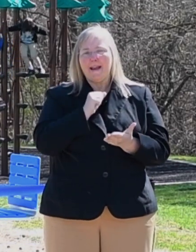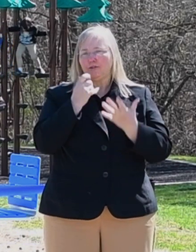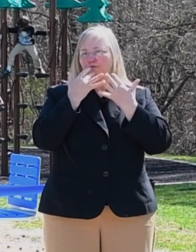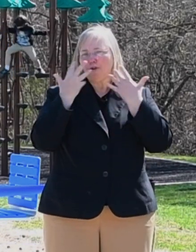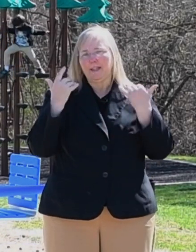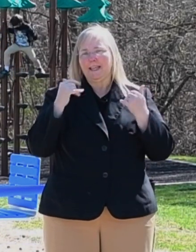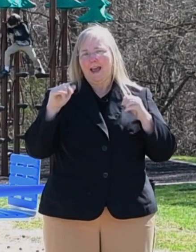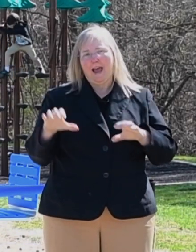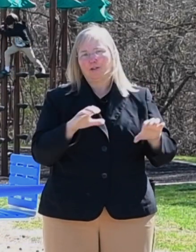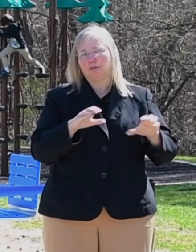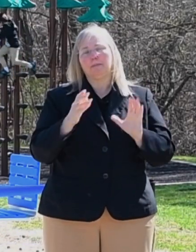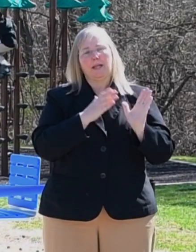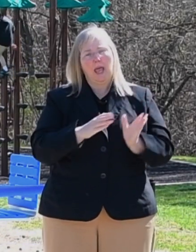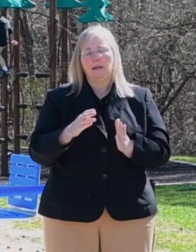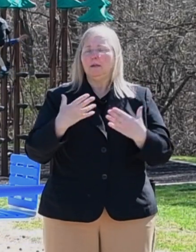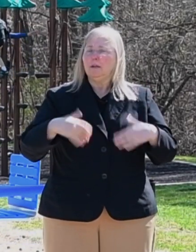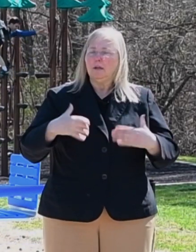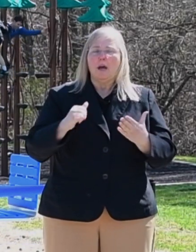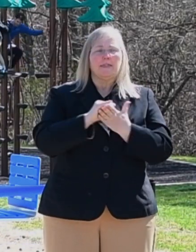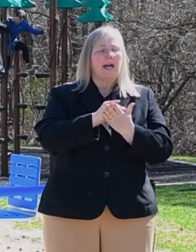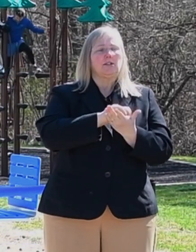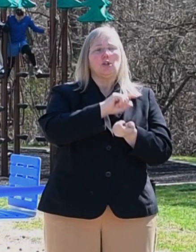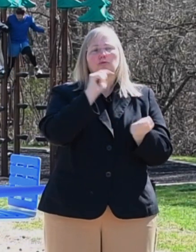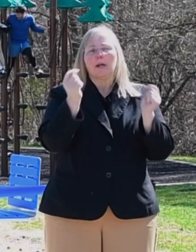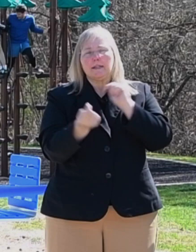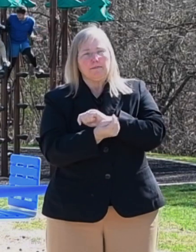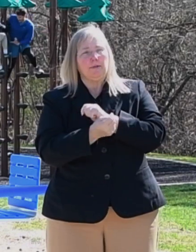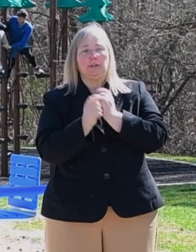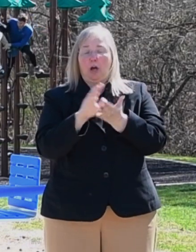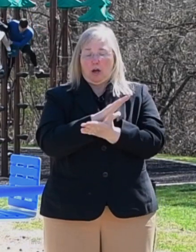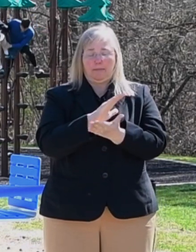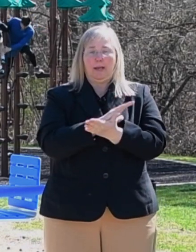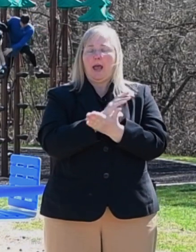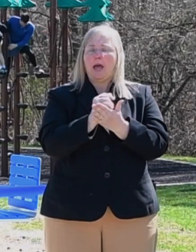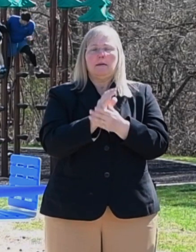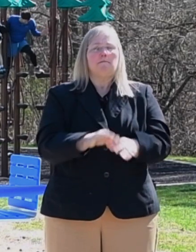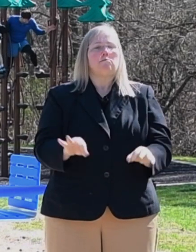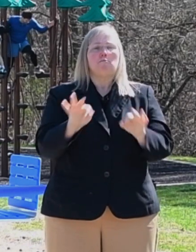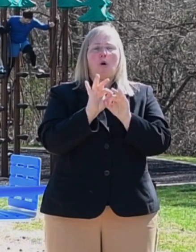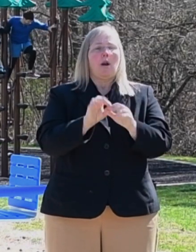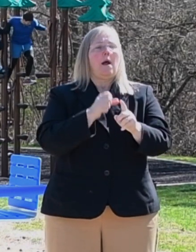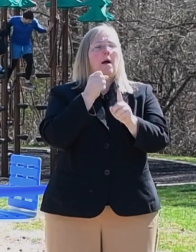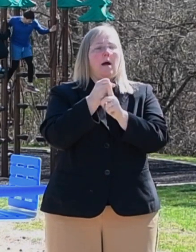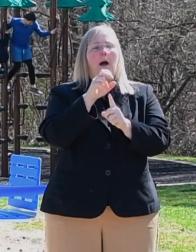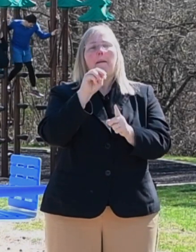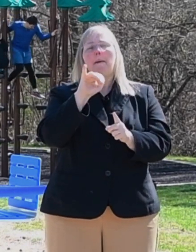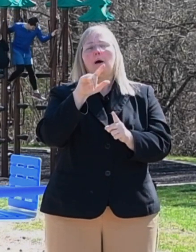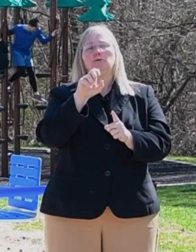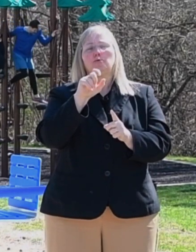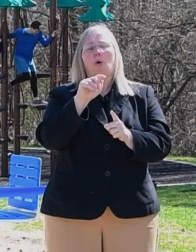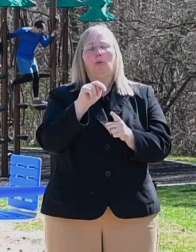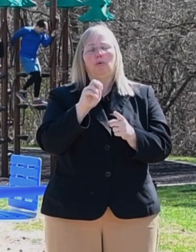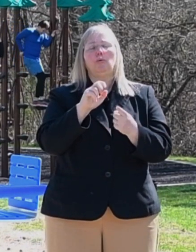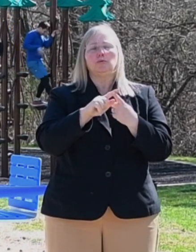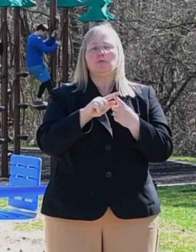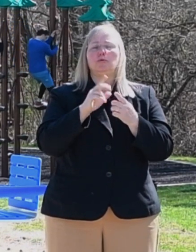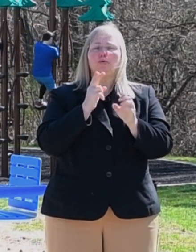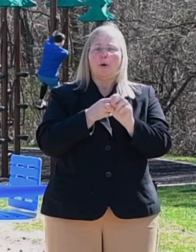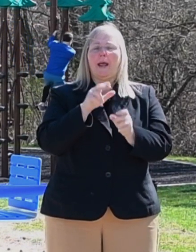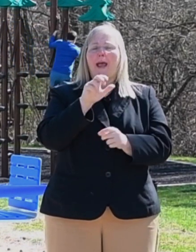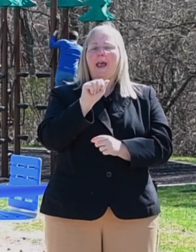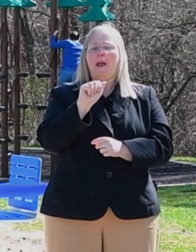age-friendly action plan, a transformational document and critical milestone to join the AARP network